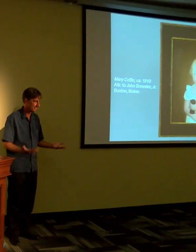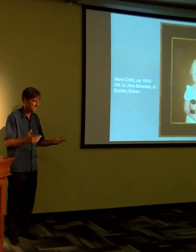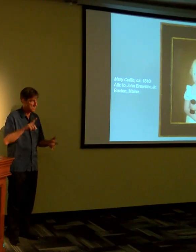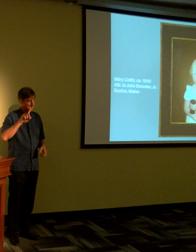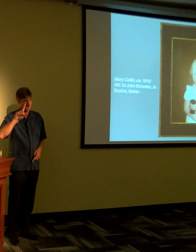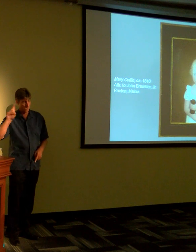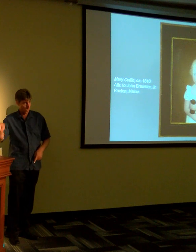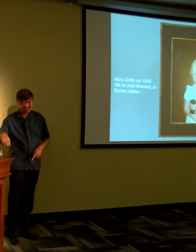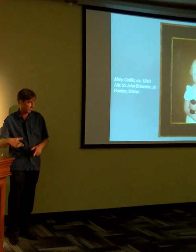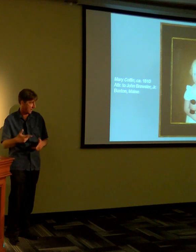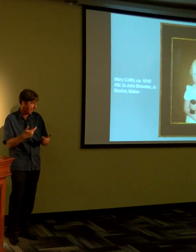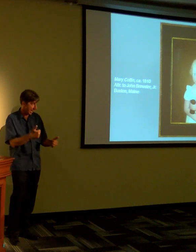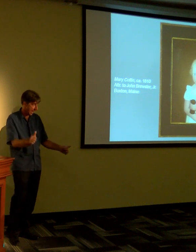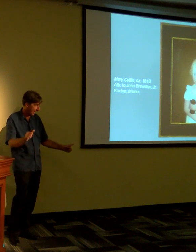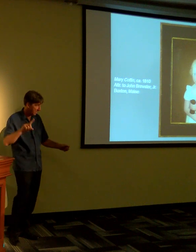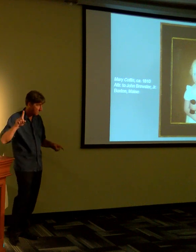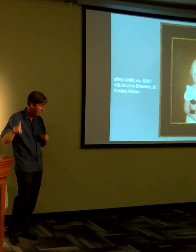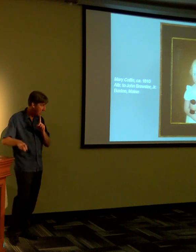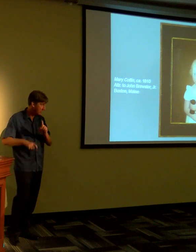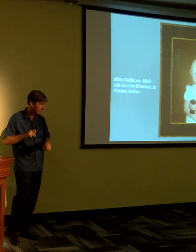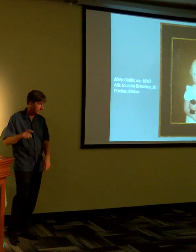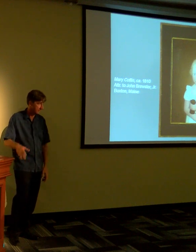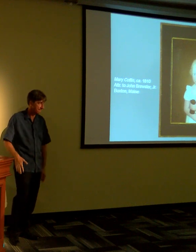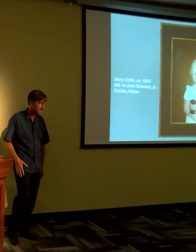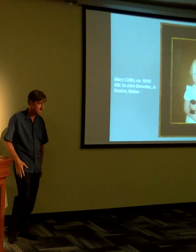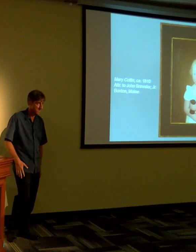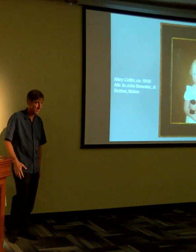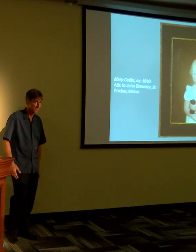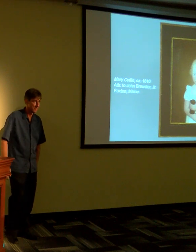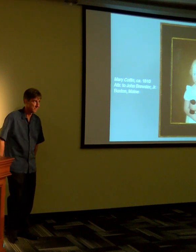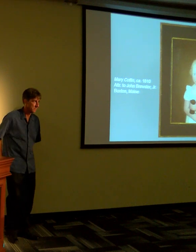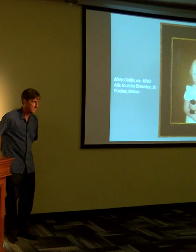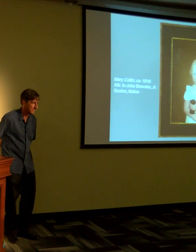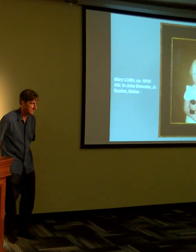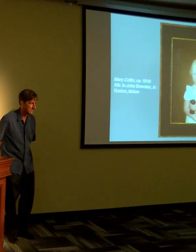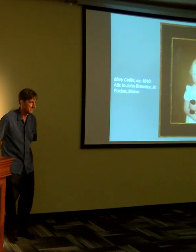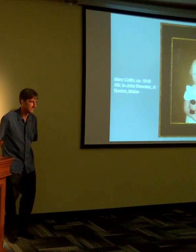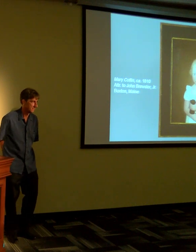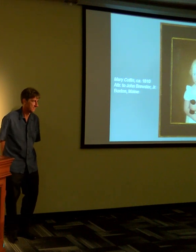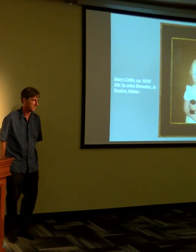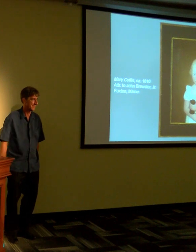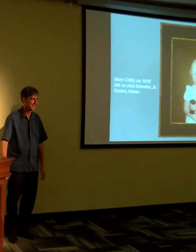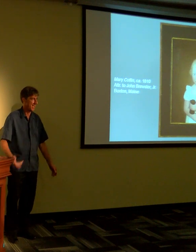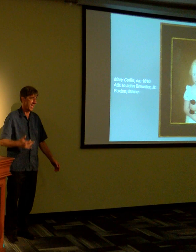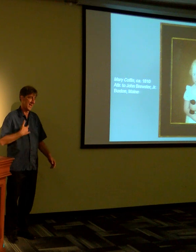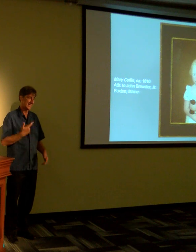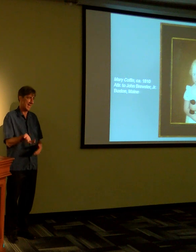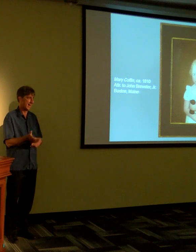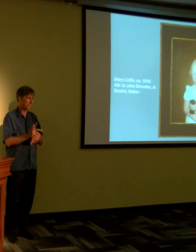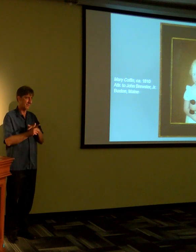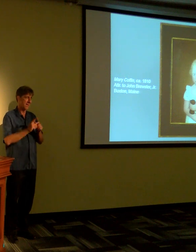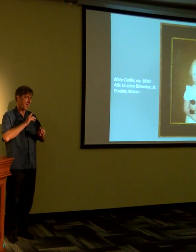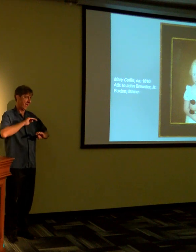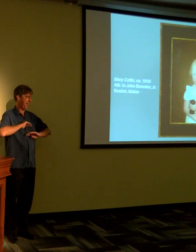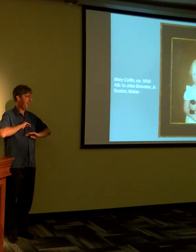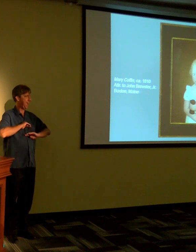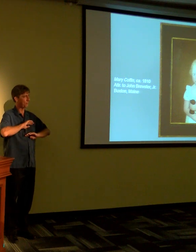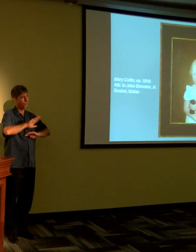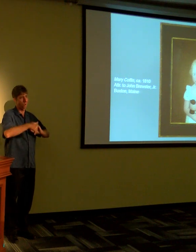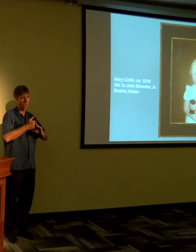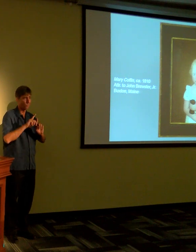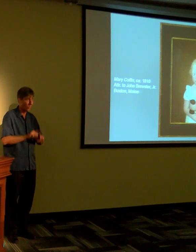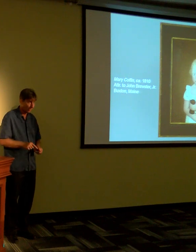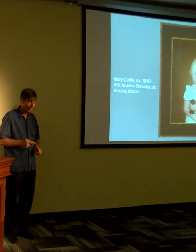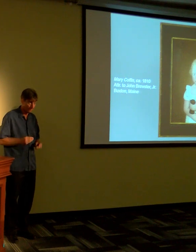questions if you'd like. Are there any questions? I usually wrap things up so neatly that people are left with